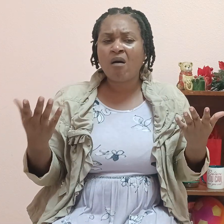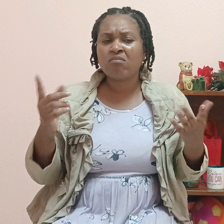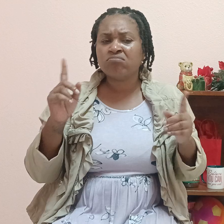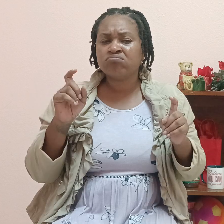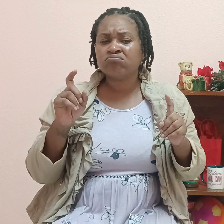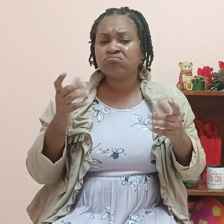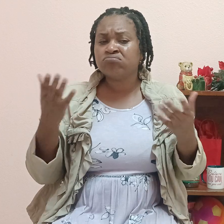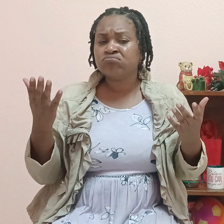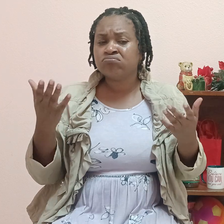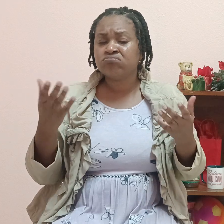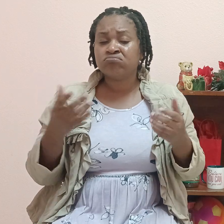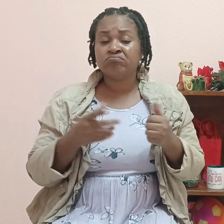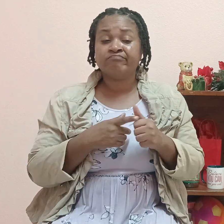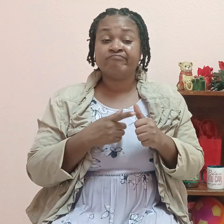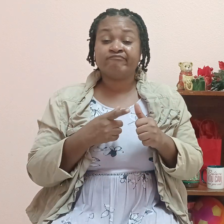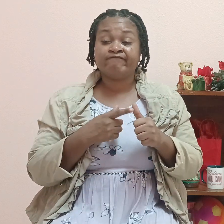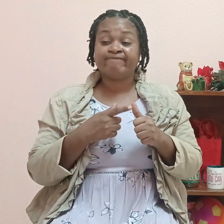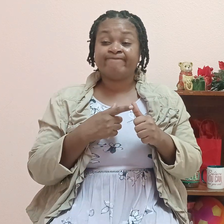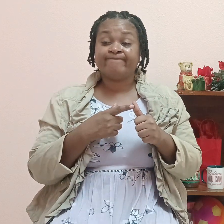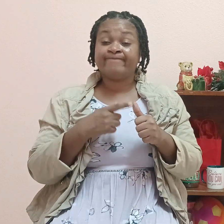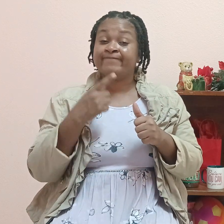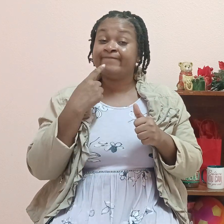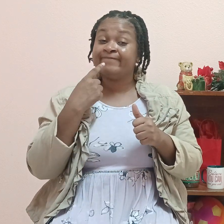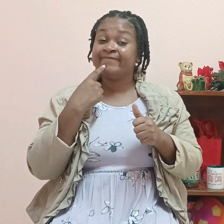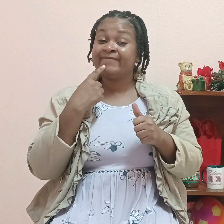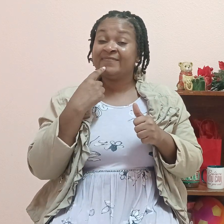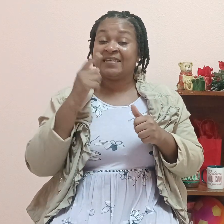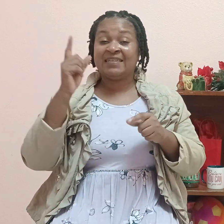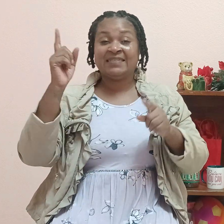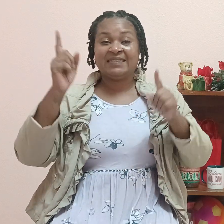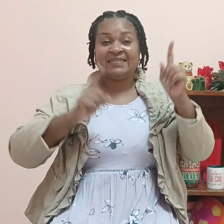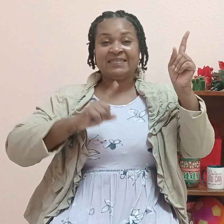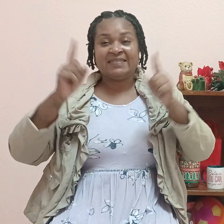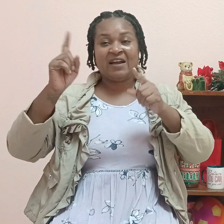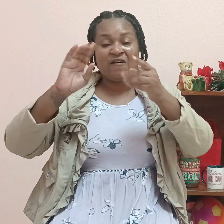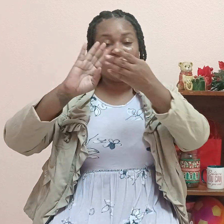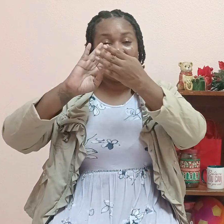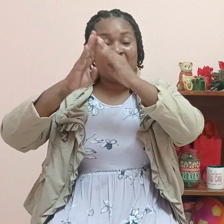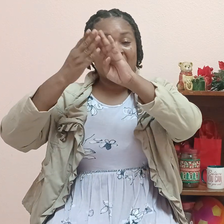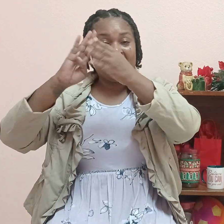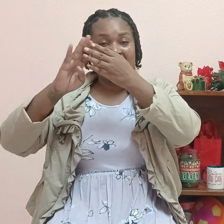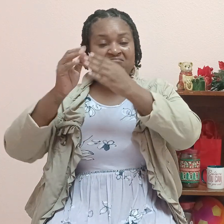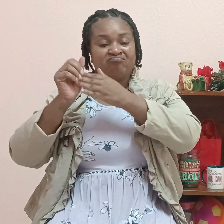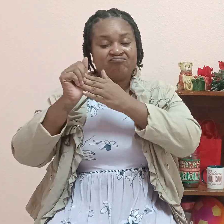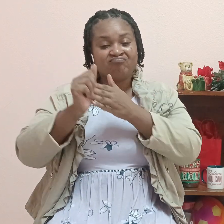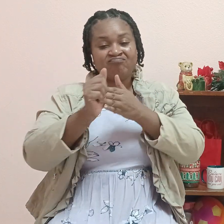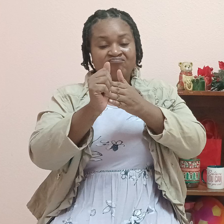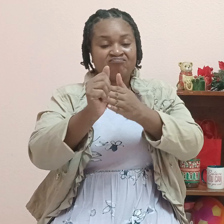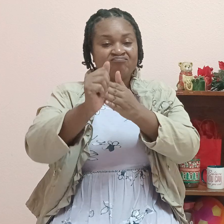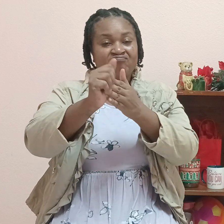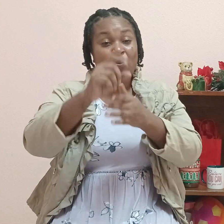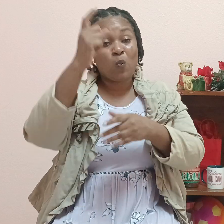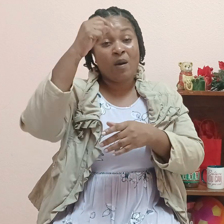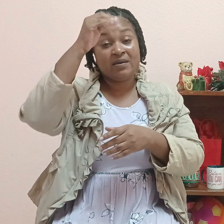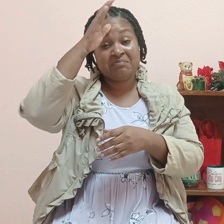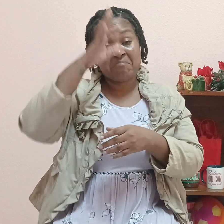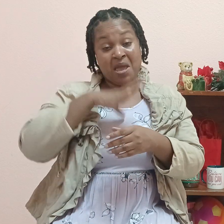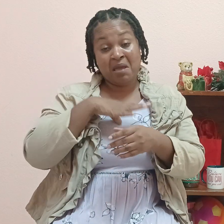A, the Star of Bethlehem guiding the wise men.